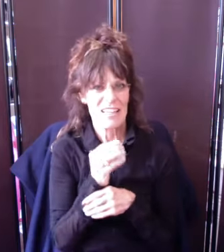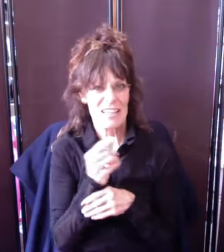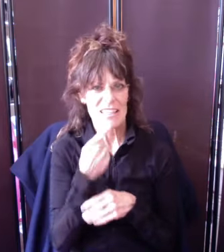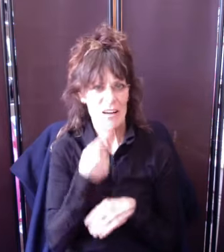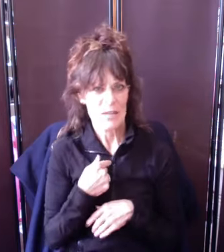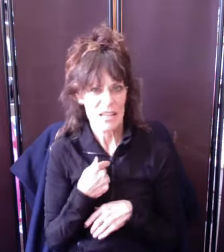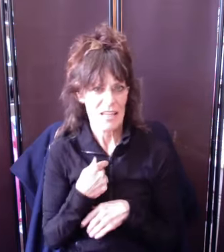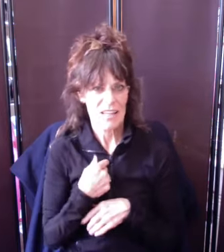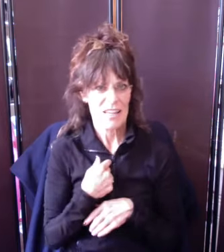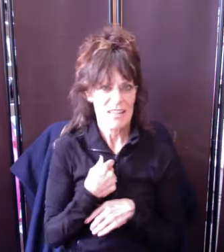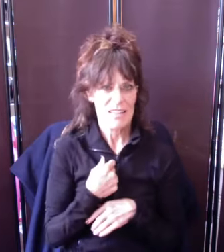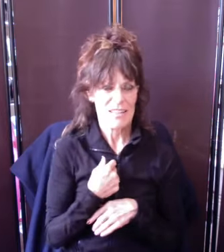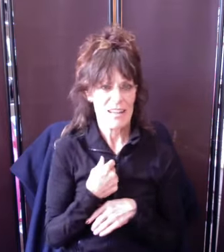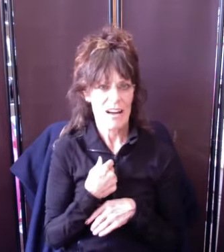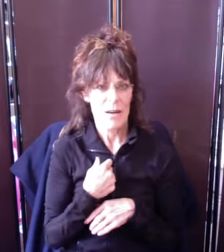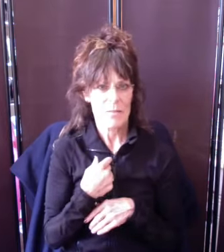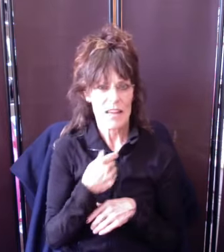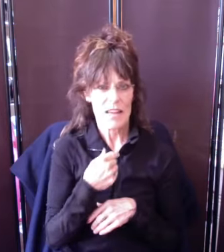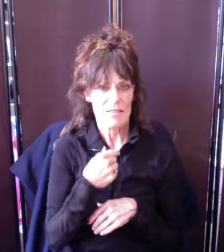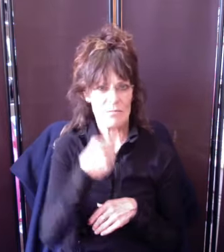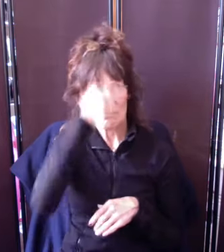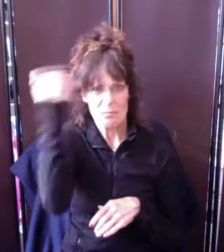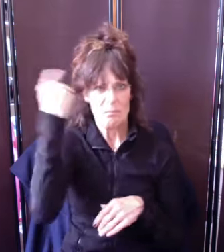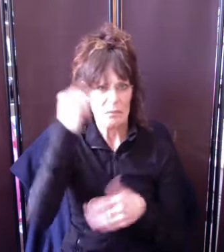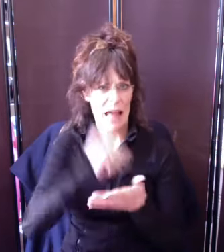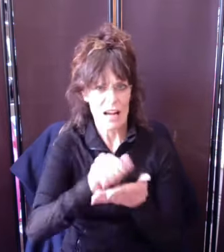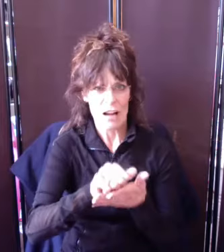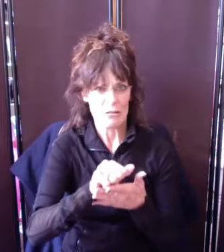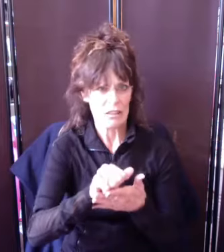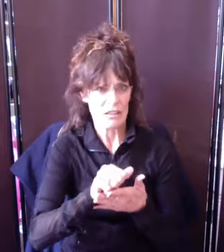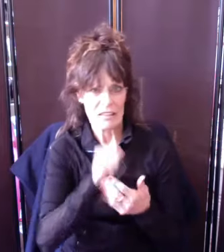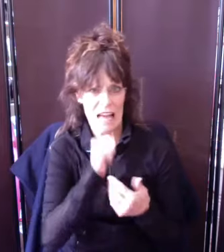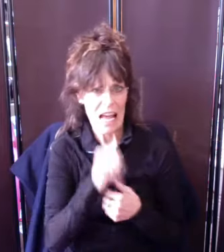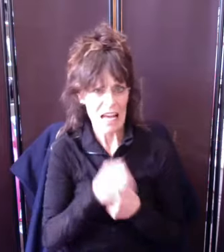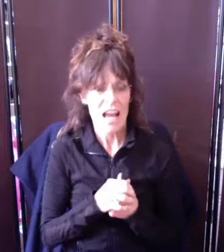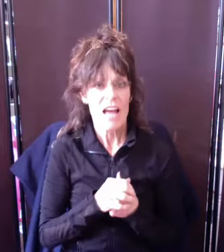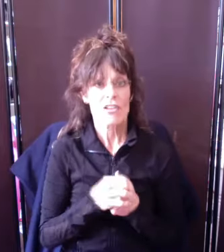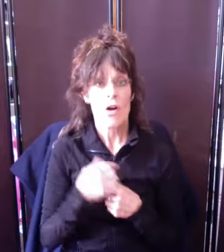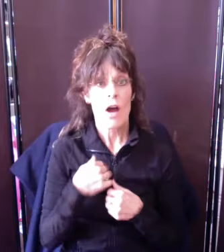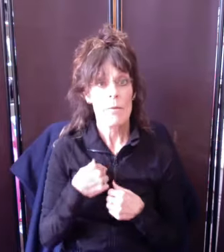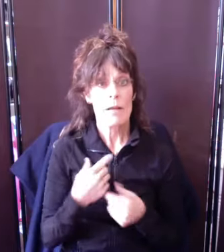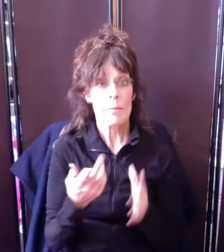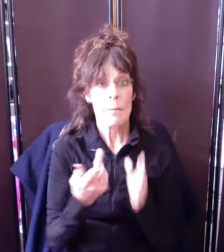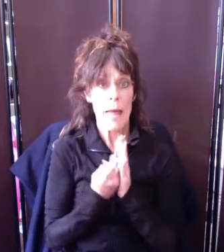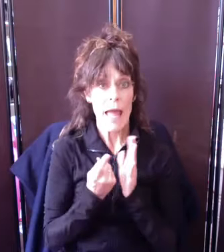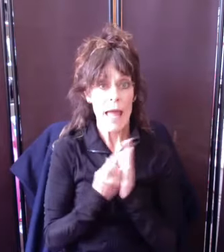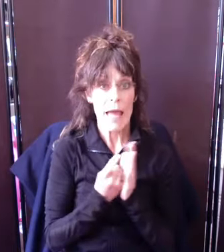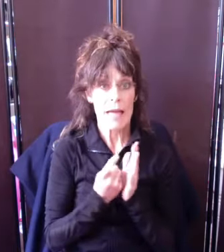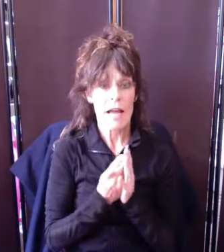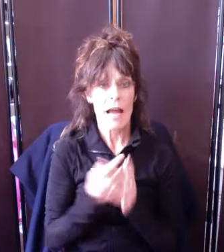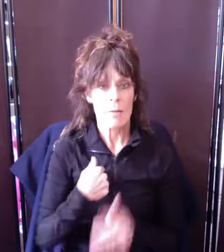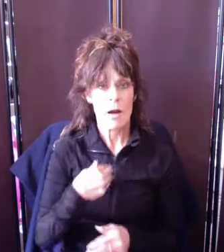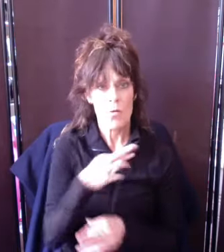isn't having blackouts all the time. So when I tripped and fell, I ended up back in Corpus Christi because I'm a right-handed artist with a standard